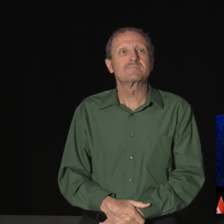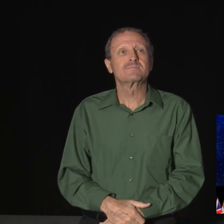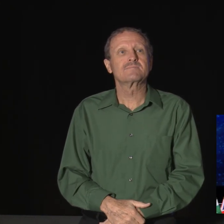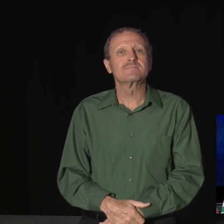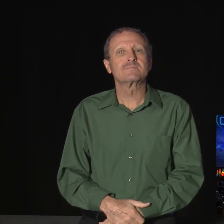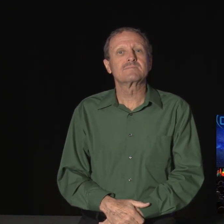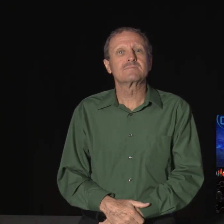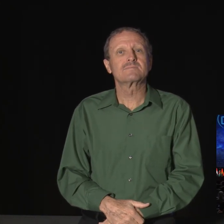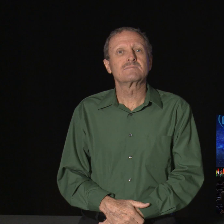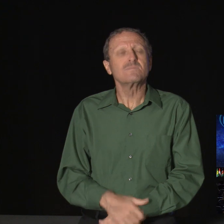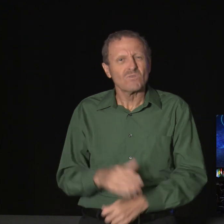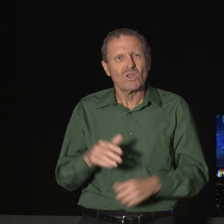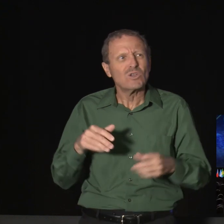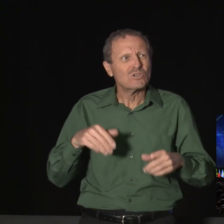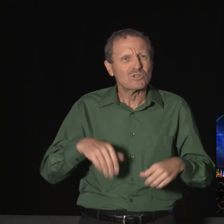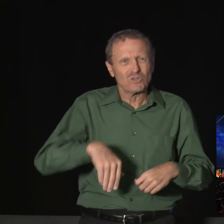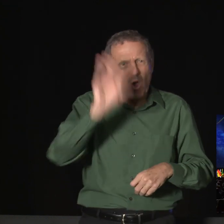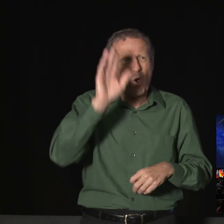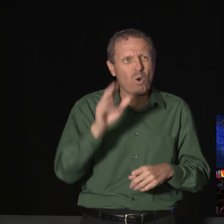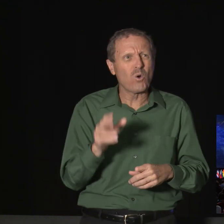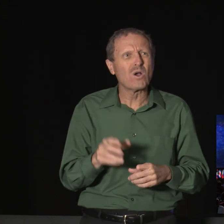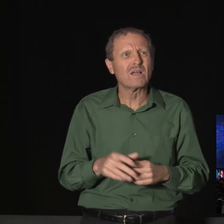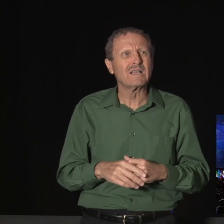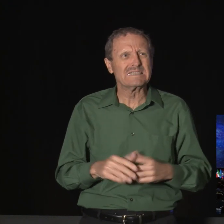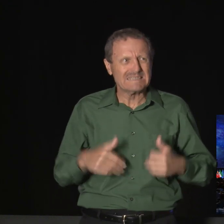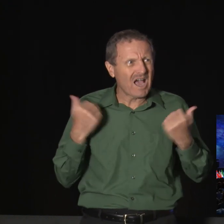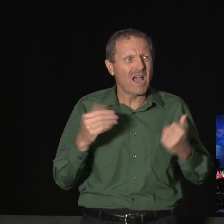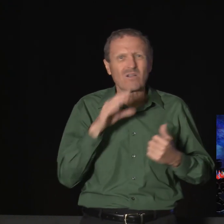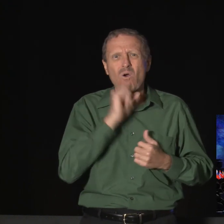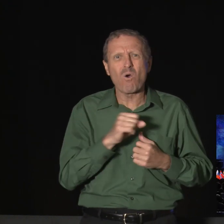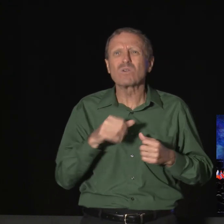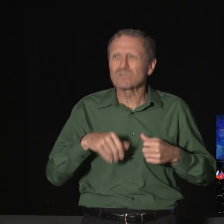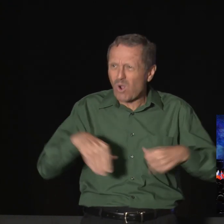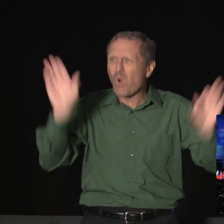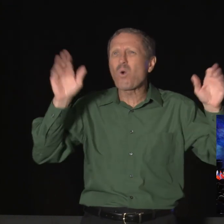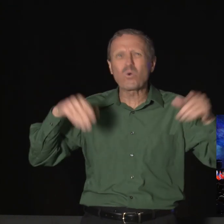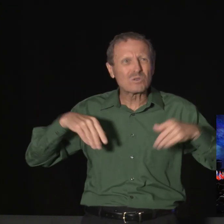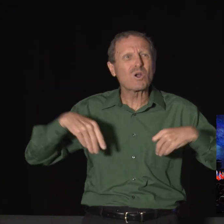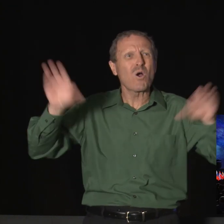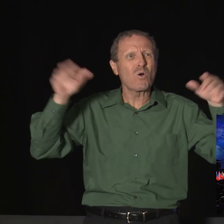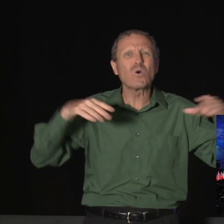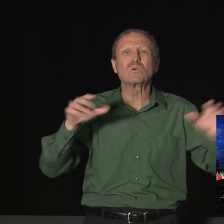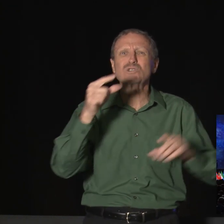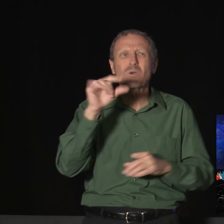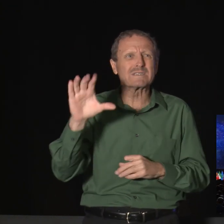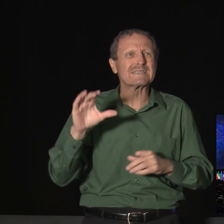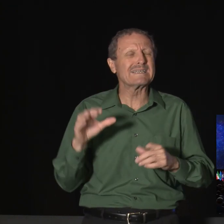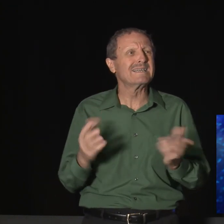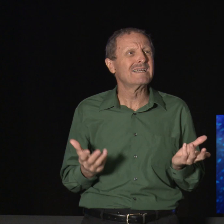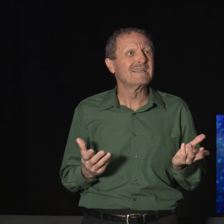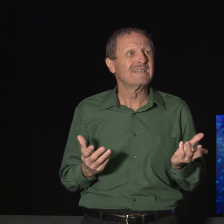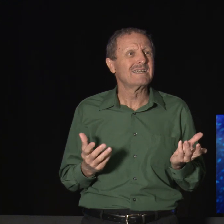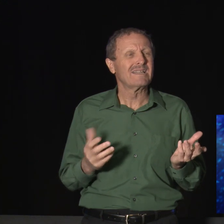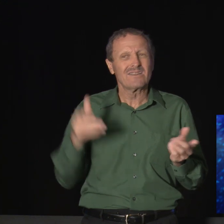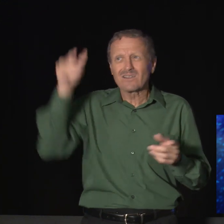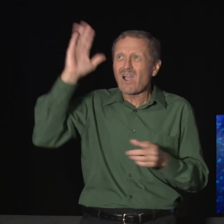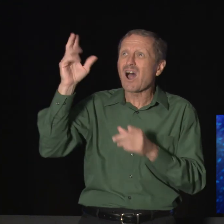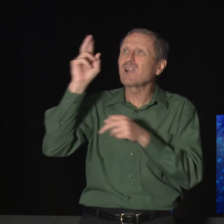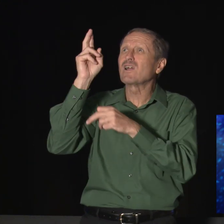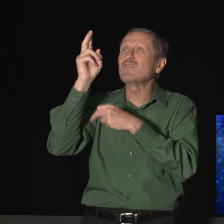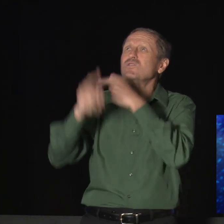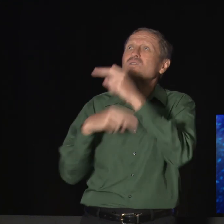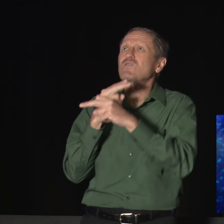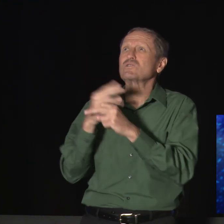So let's go. Let's go, young and old. Let's go, beloved. Let's go, GYC. The God of the universe